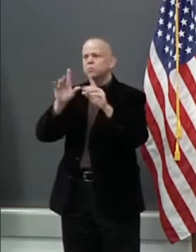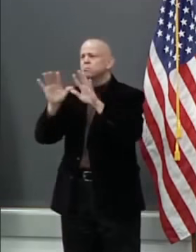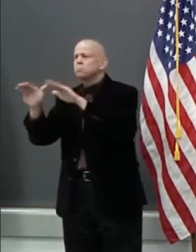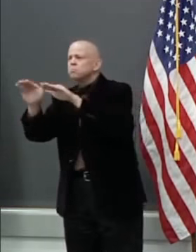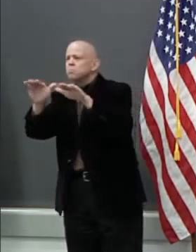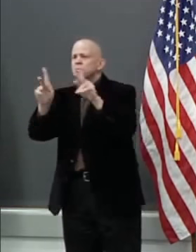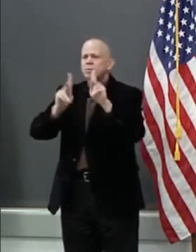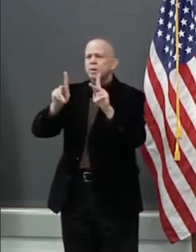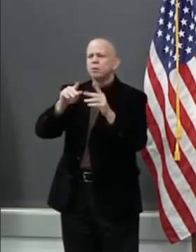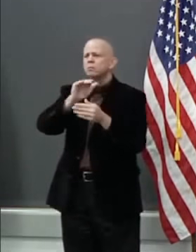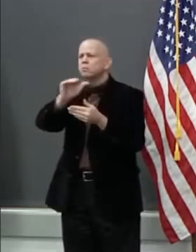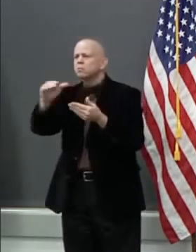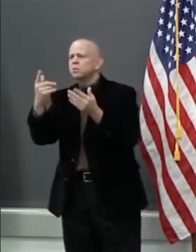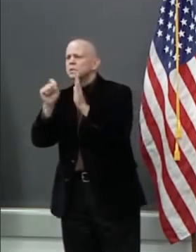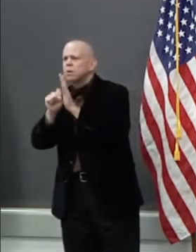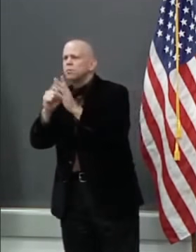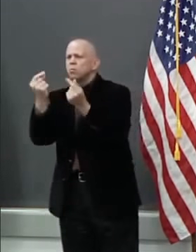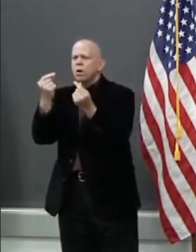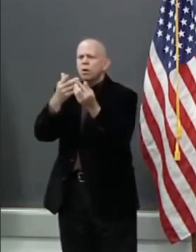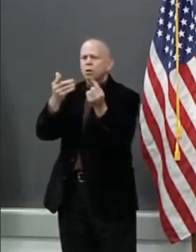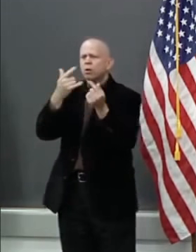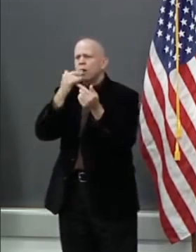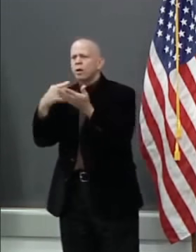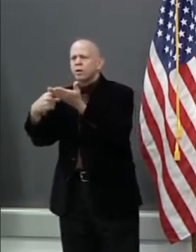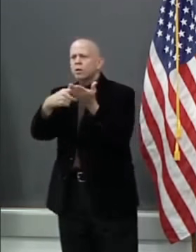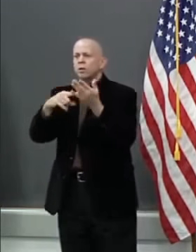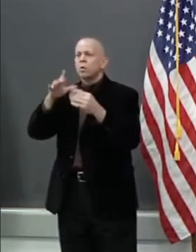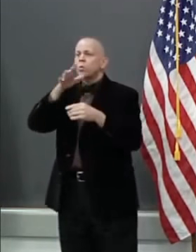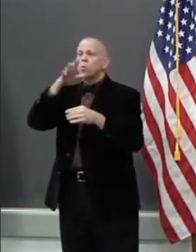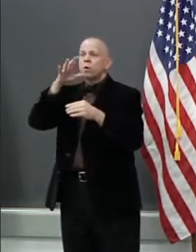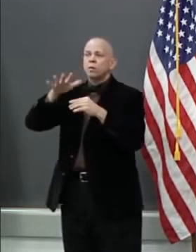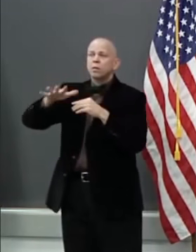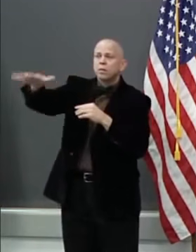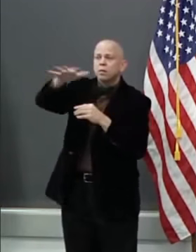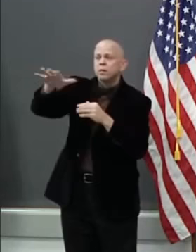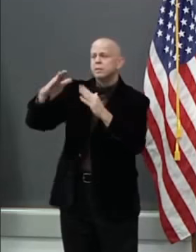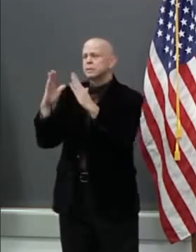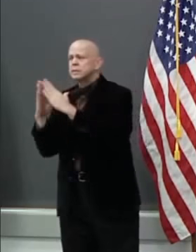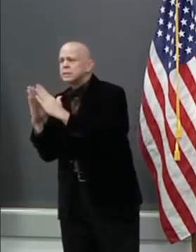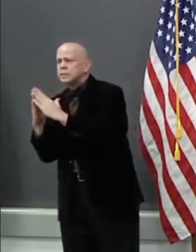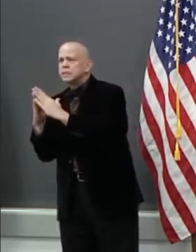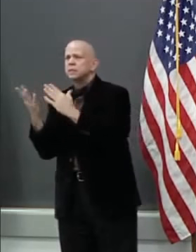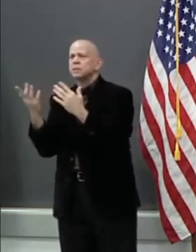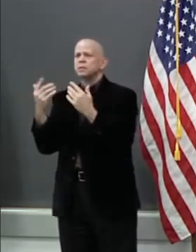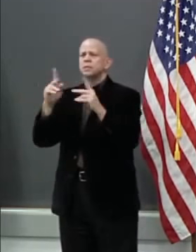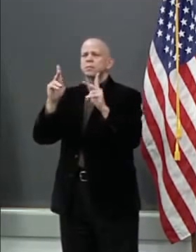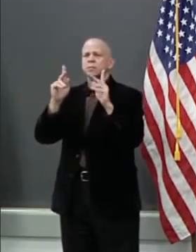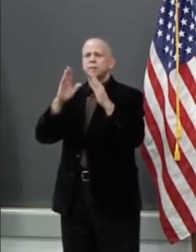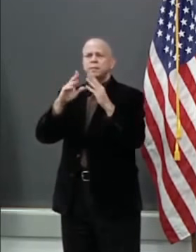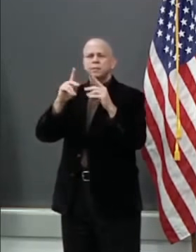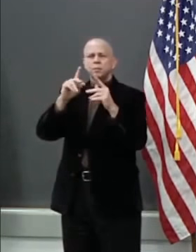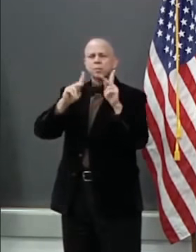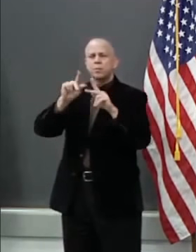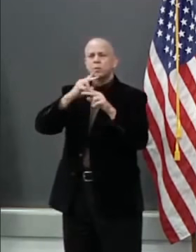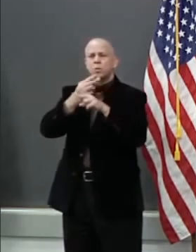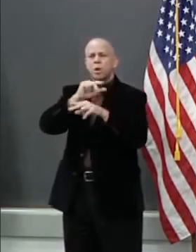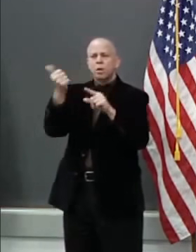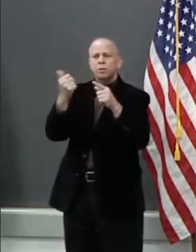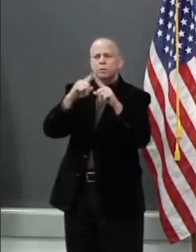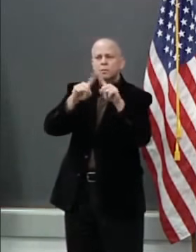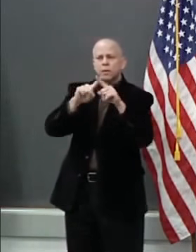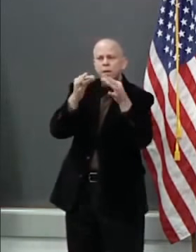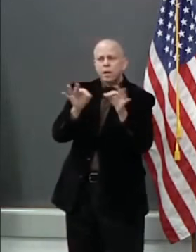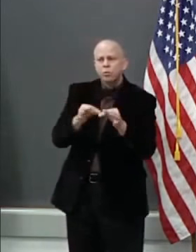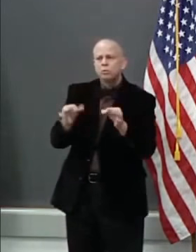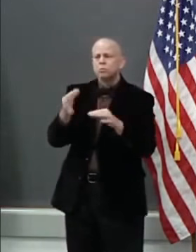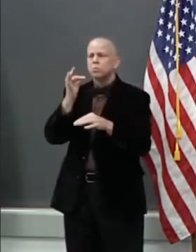rural Oregonians, to our young urban dwellers, our people who speak Spanish and other languages, and our tribal members. And they're telling us that they